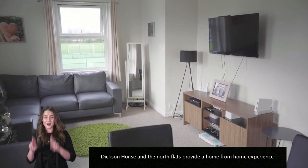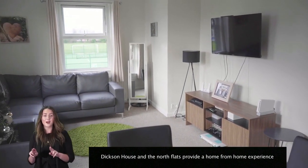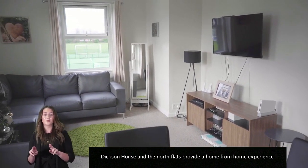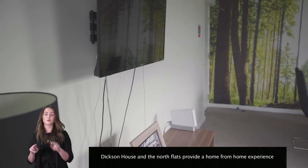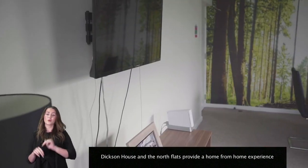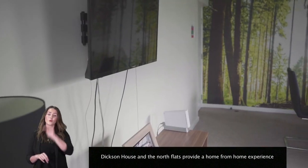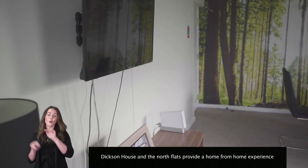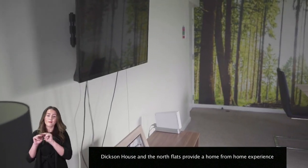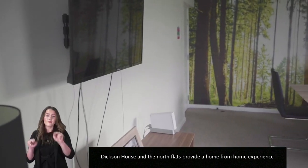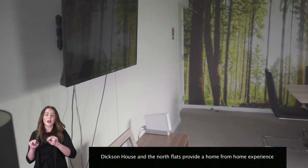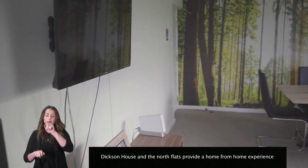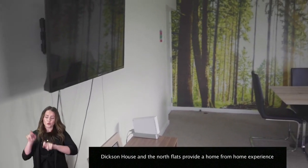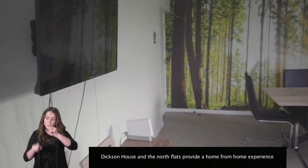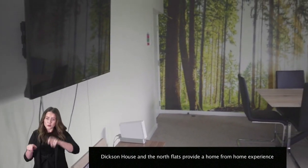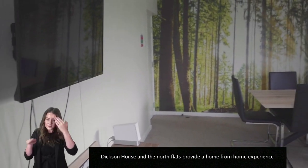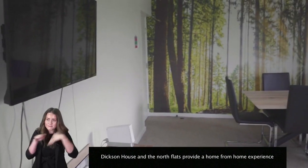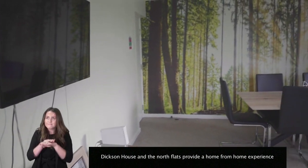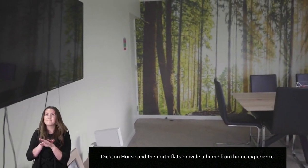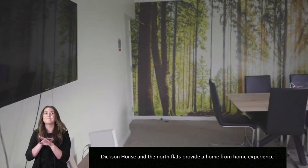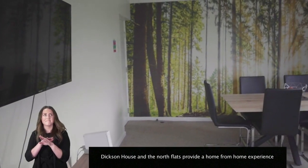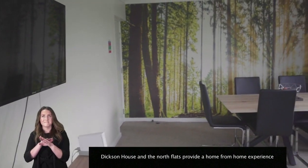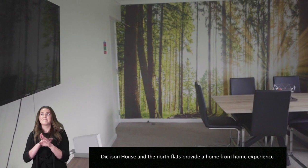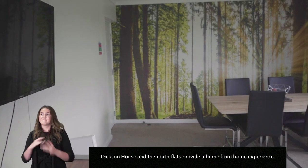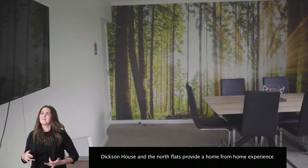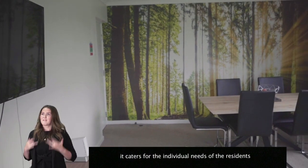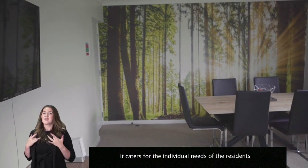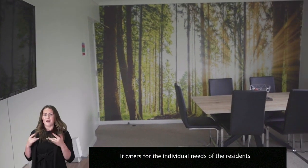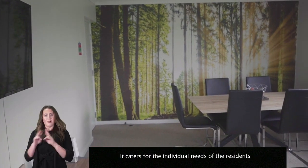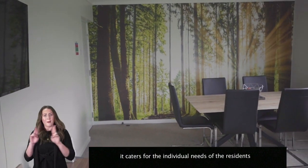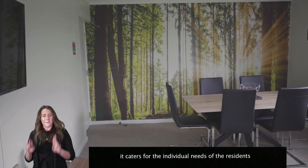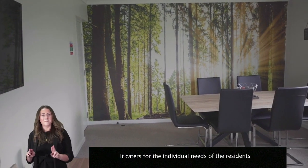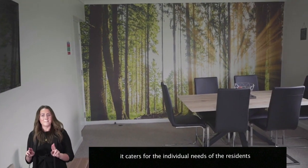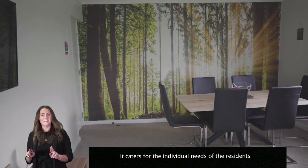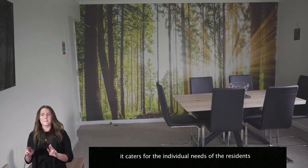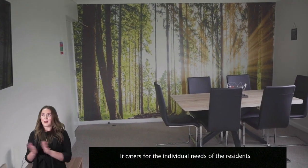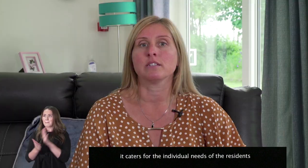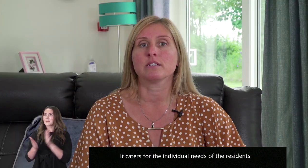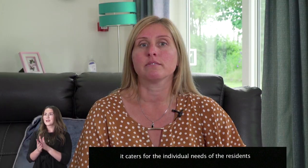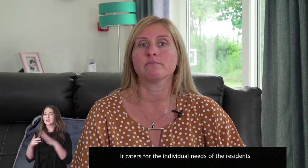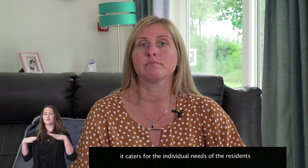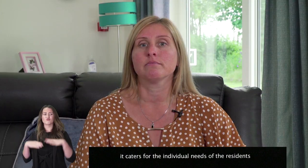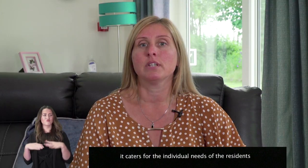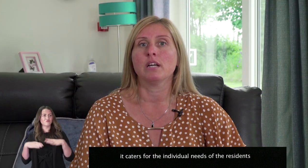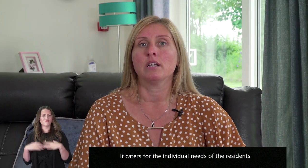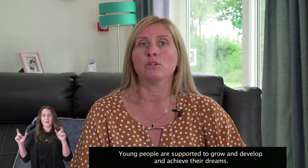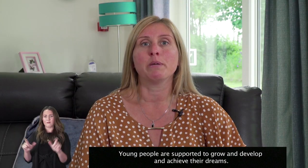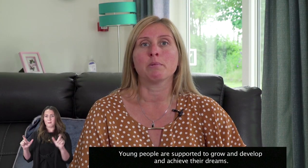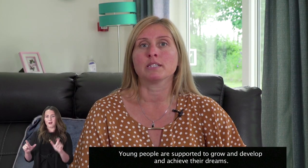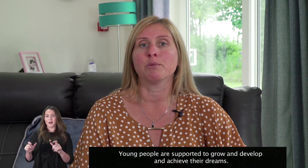Dickson House and the North Flat provide a home from home experience. It caters for the individual needs of the residents. Young people are